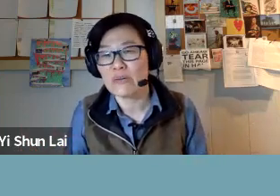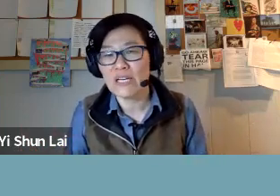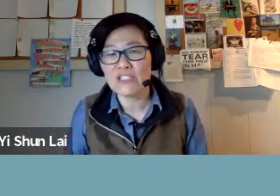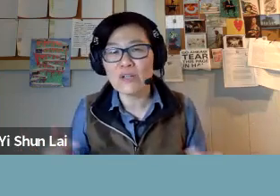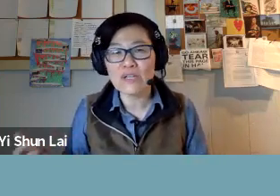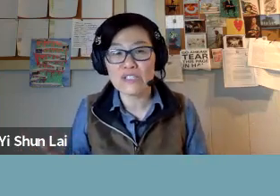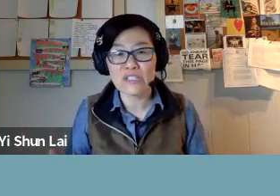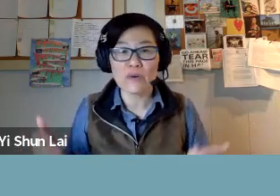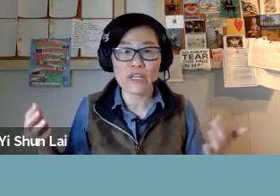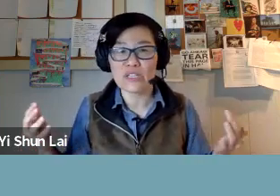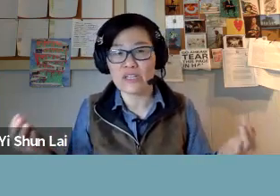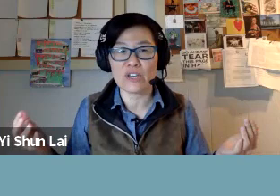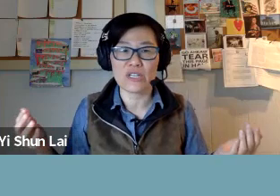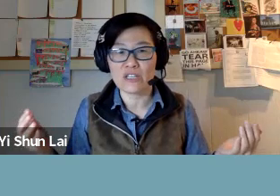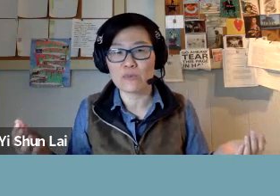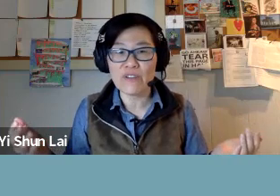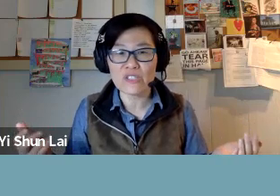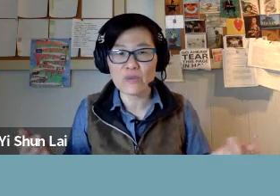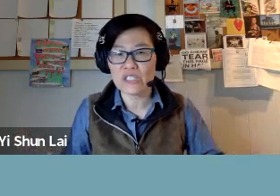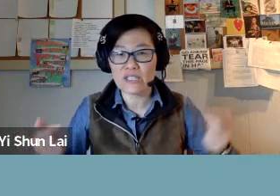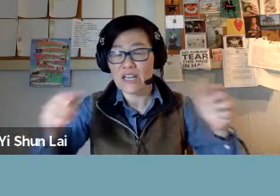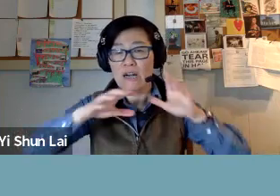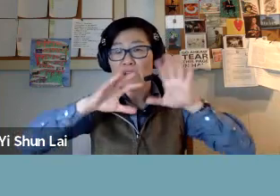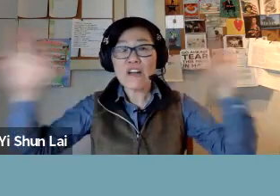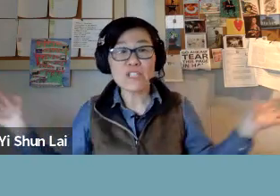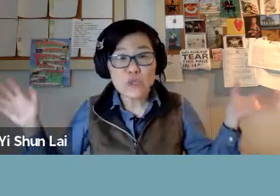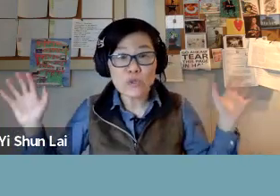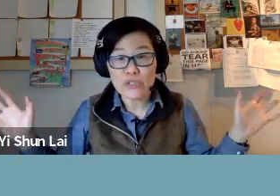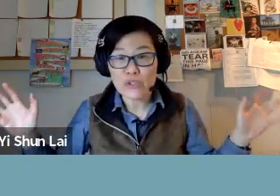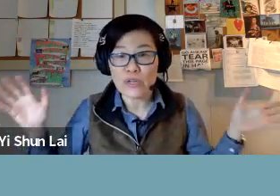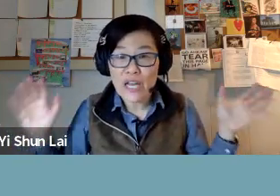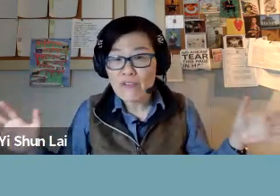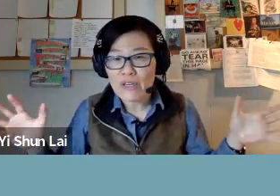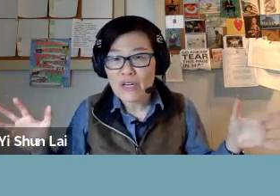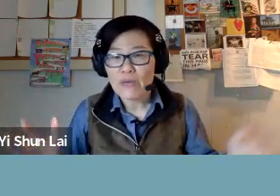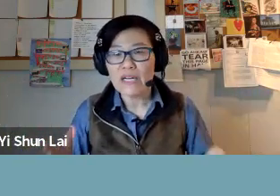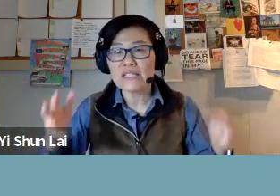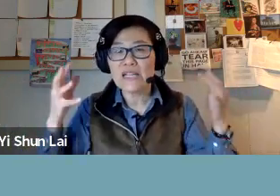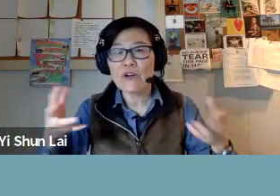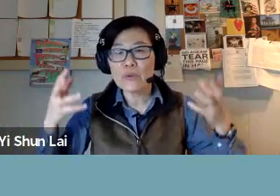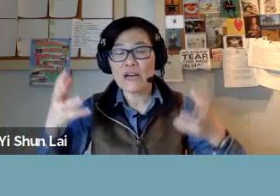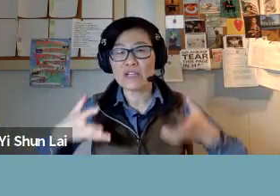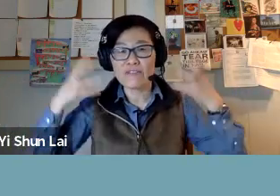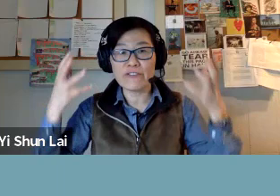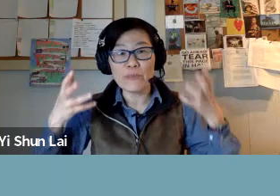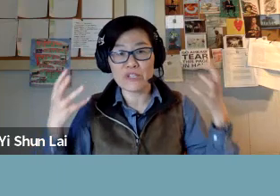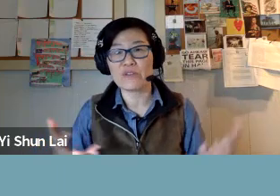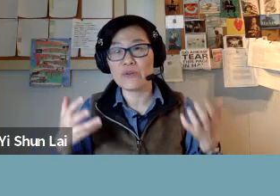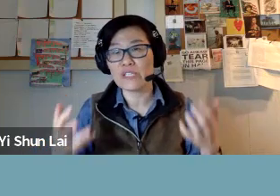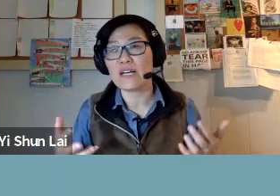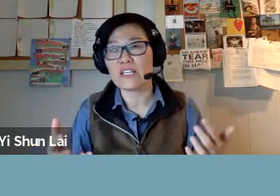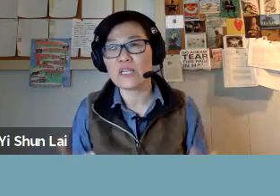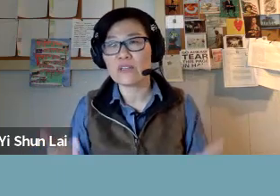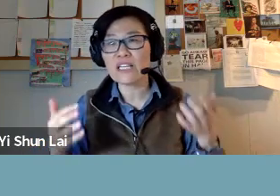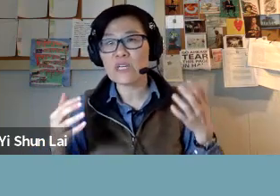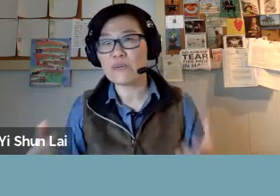crush on him, right? It's no longer just, oh, Ishan had a crush on a college professor, which is like every schoolgirl story ever, right? It's now you have like a full picture of who